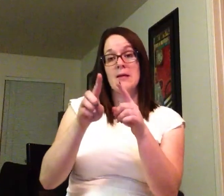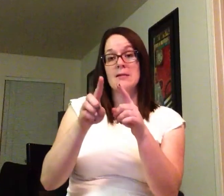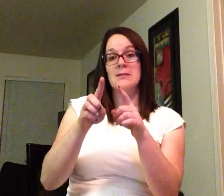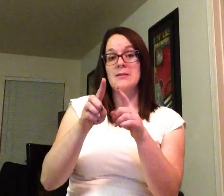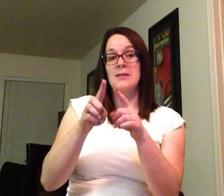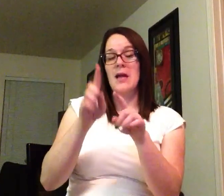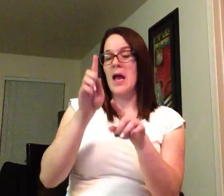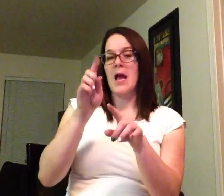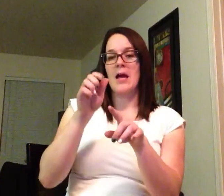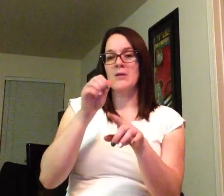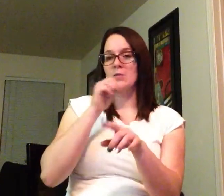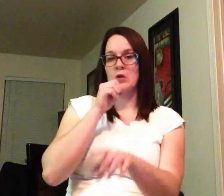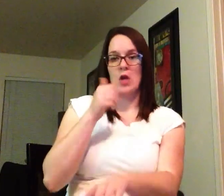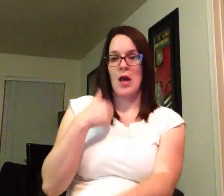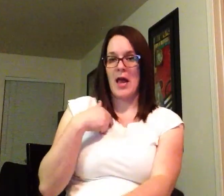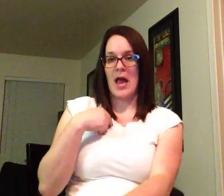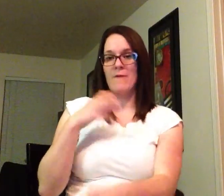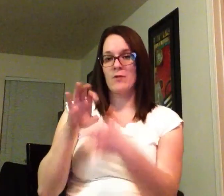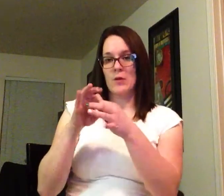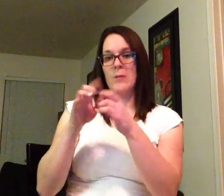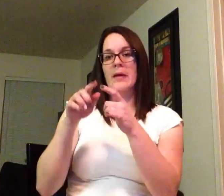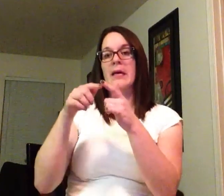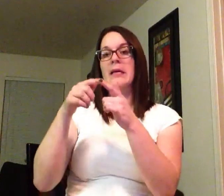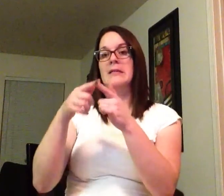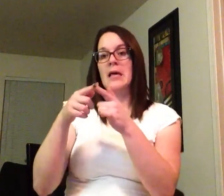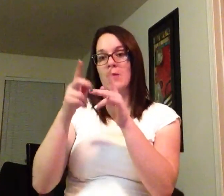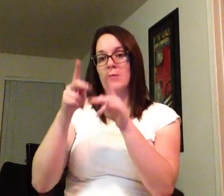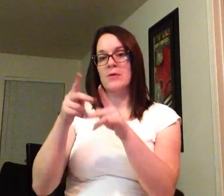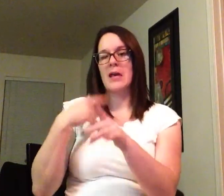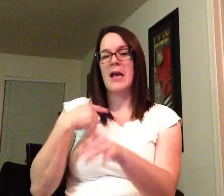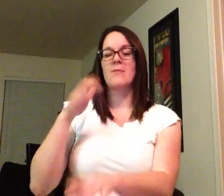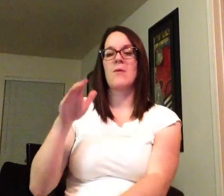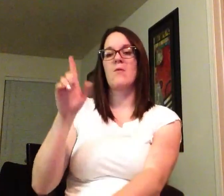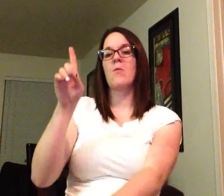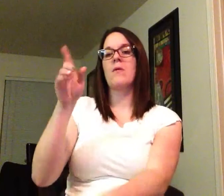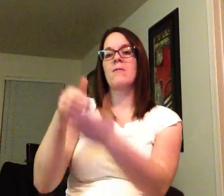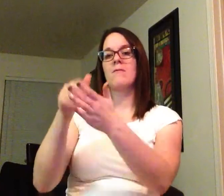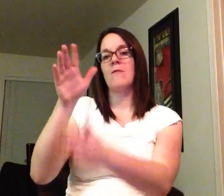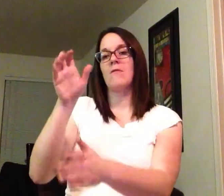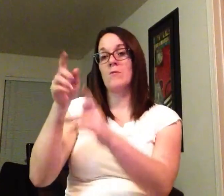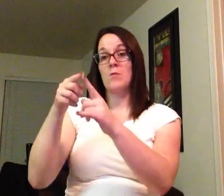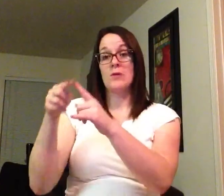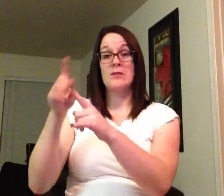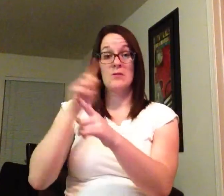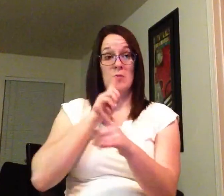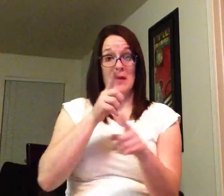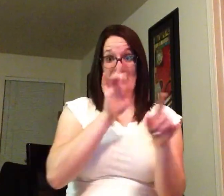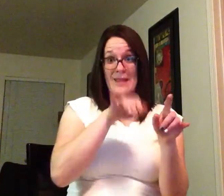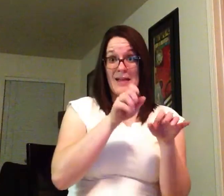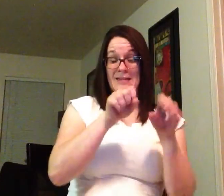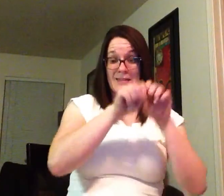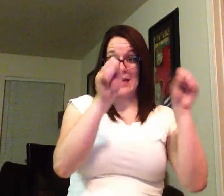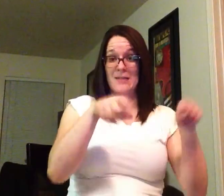crossed the 1,500 point threshold. Well, as it turns out, this worked pretty well. So I go back online now.